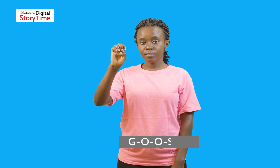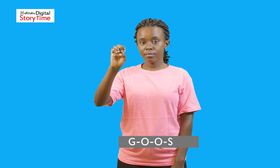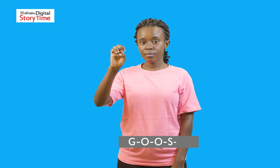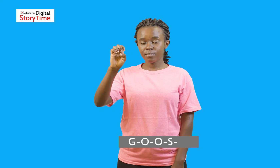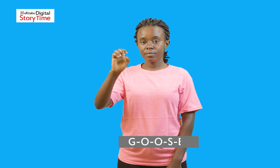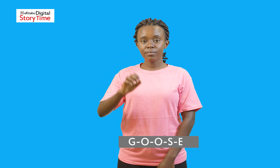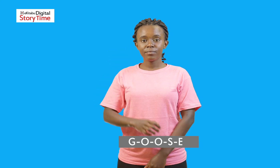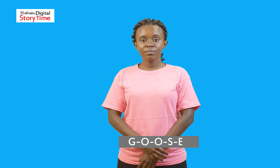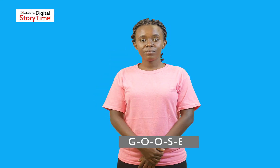Goose.